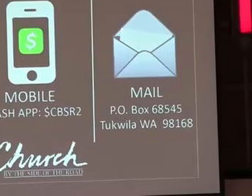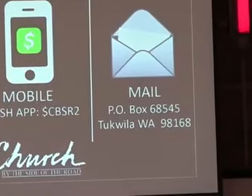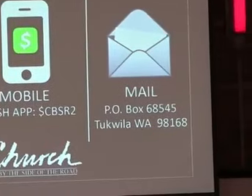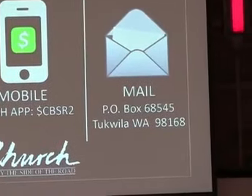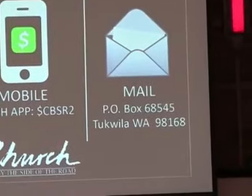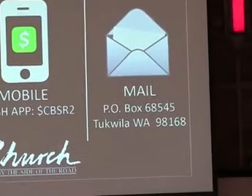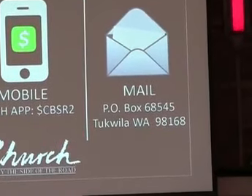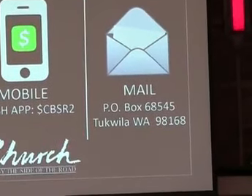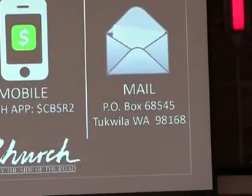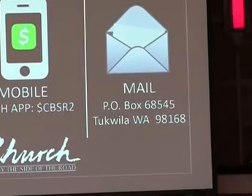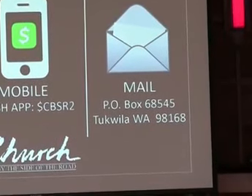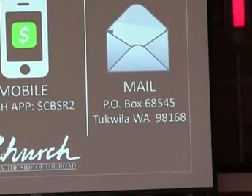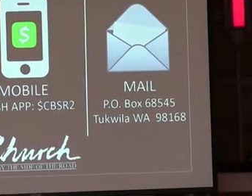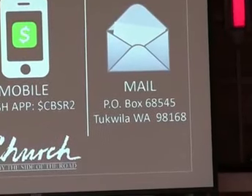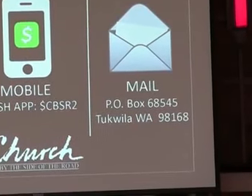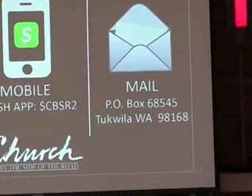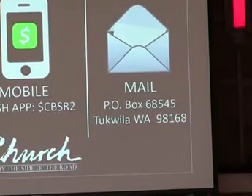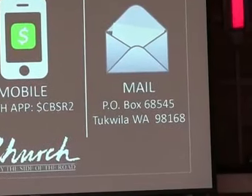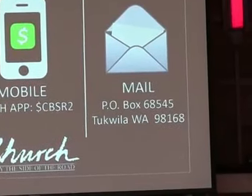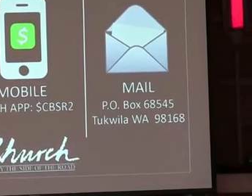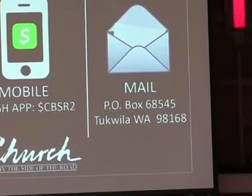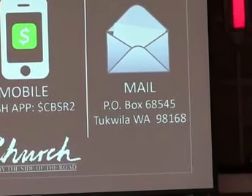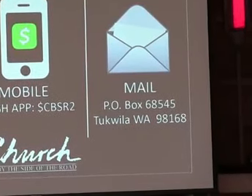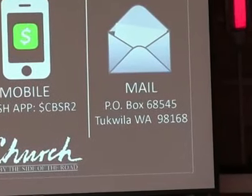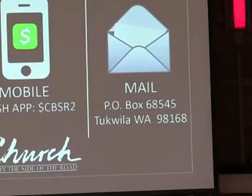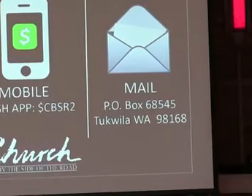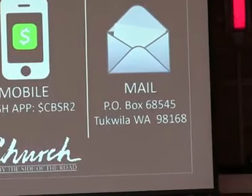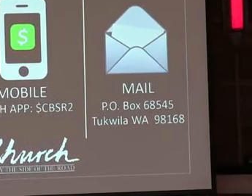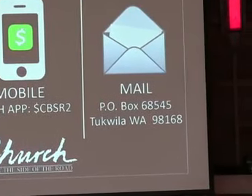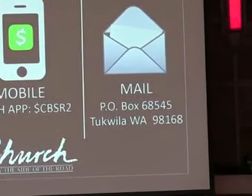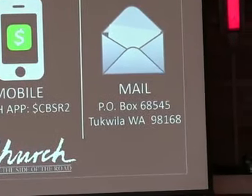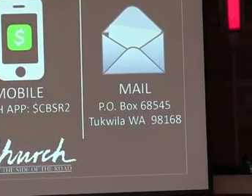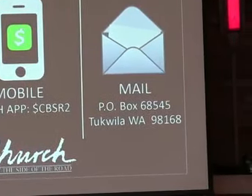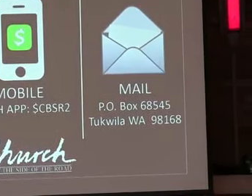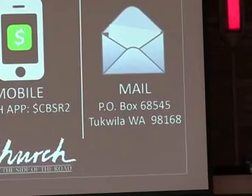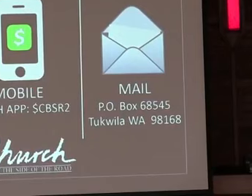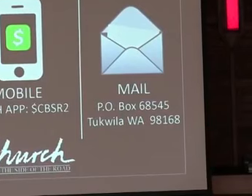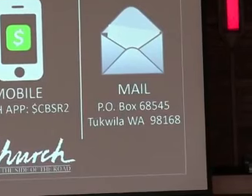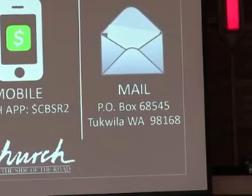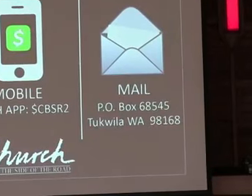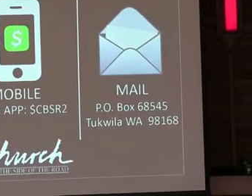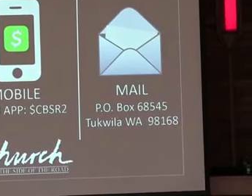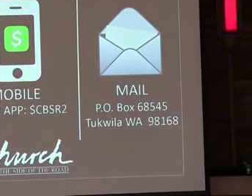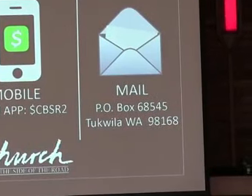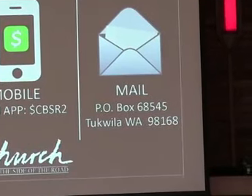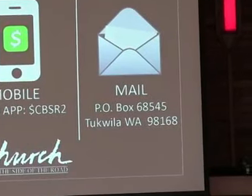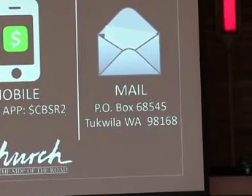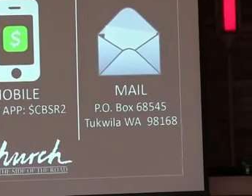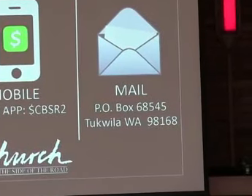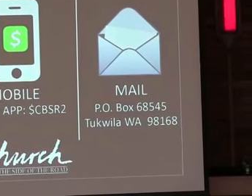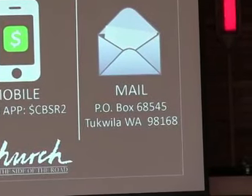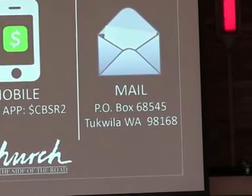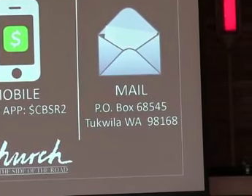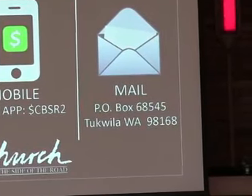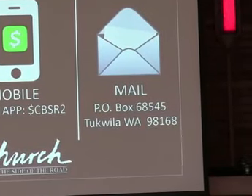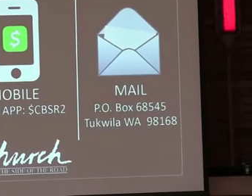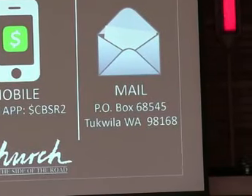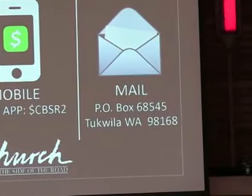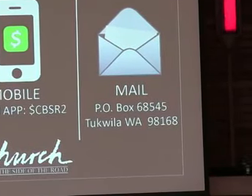$CBSR2. The third option, you can make your checks out to the church by the side of the road and then mail it to P.O.